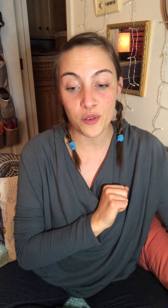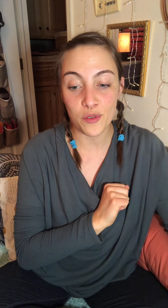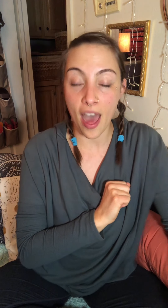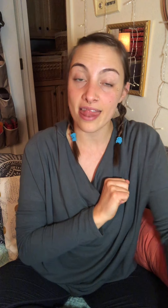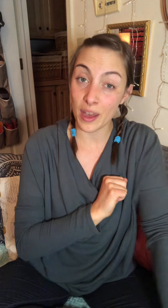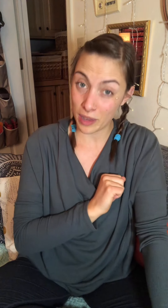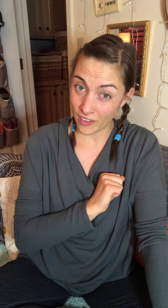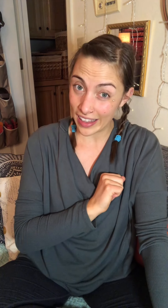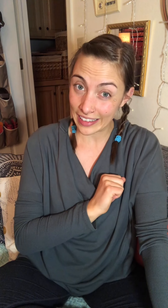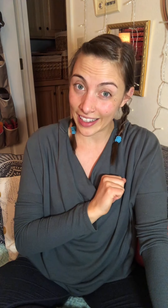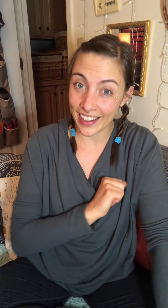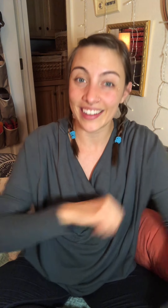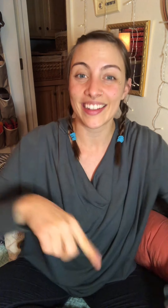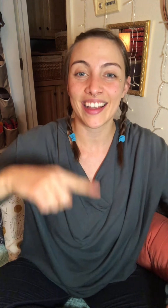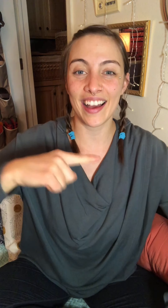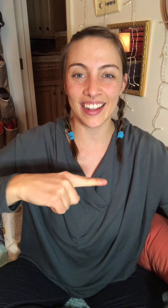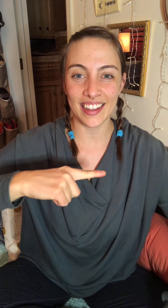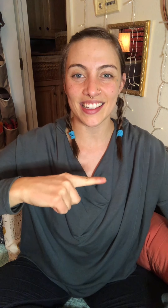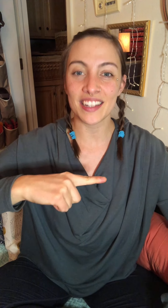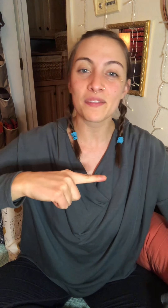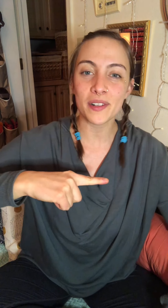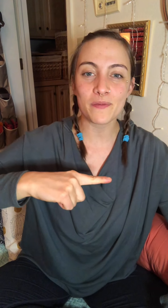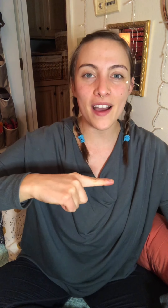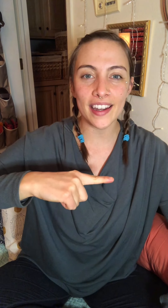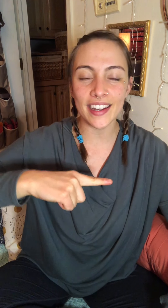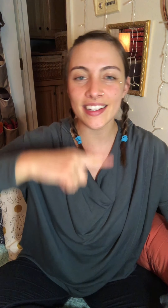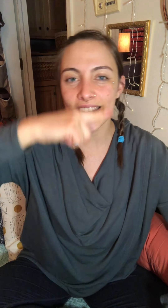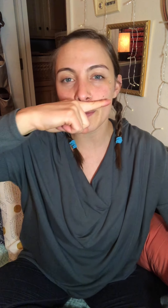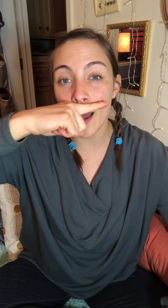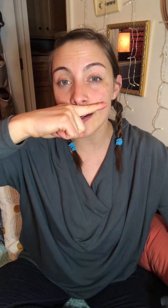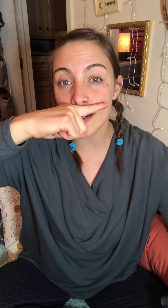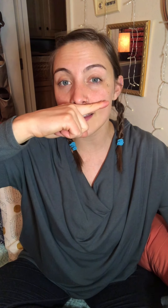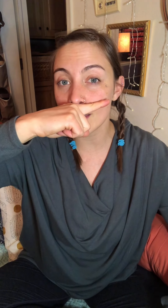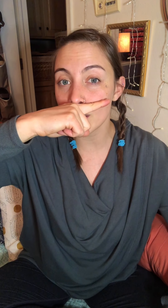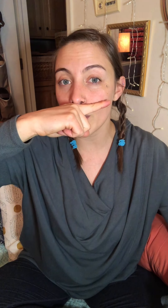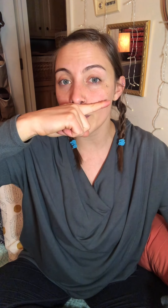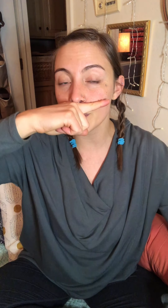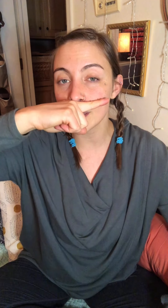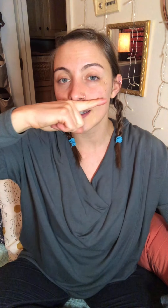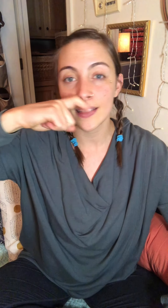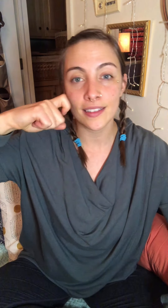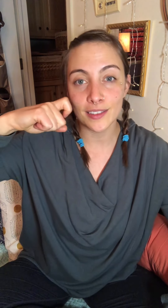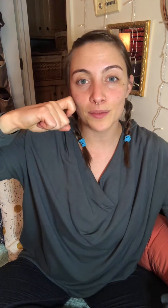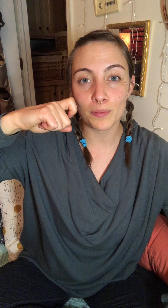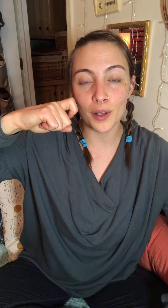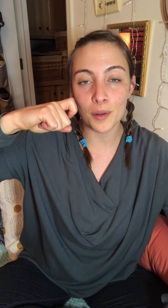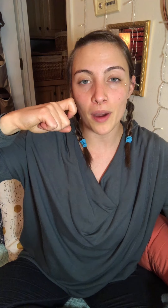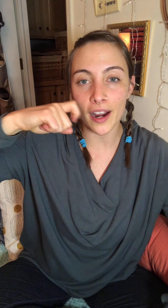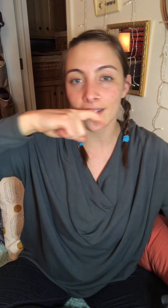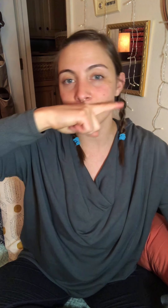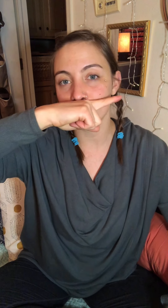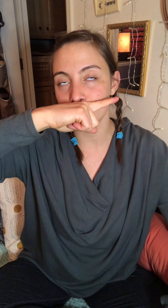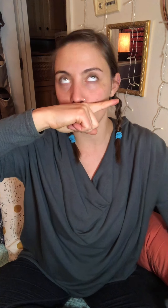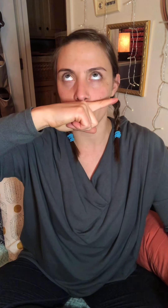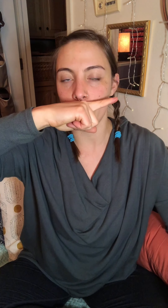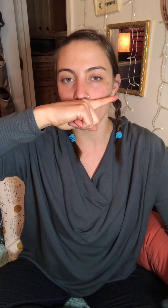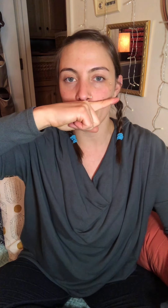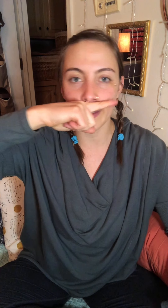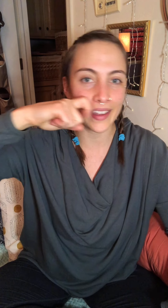Oh, and then we have ugly. Ugly is a number one hand shape underneath the nose. Pull it apart, pull it,